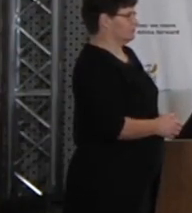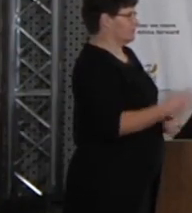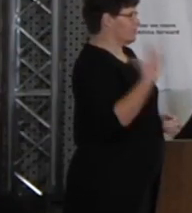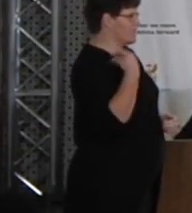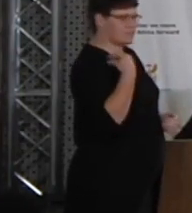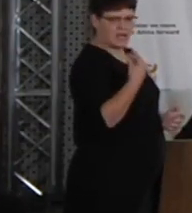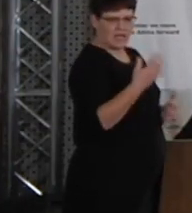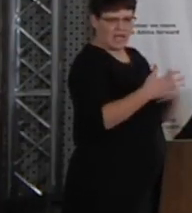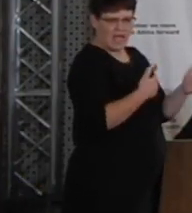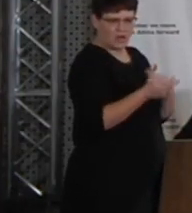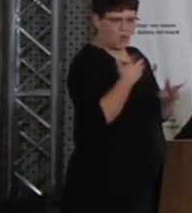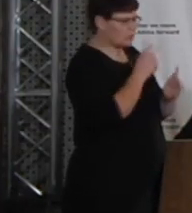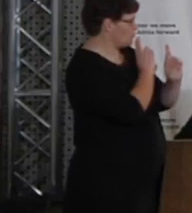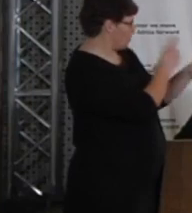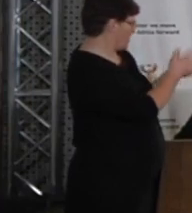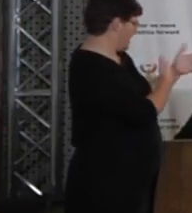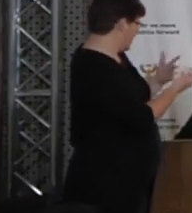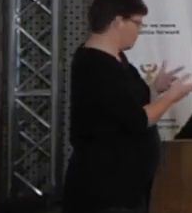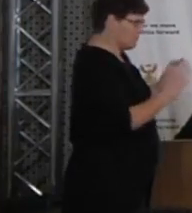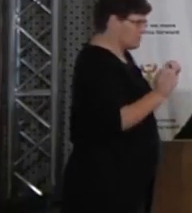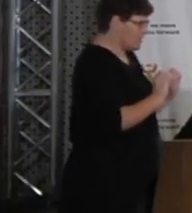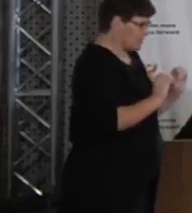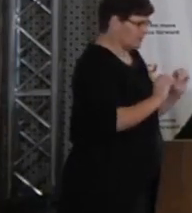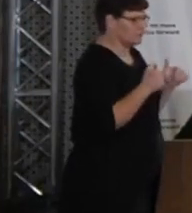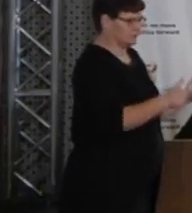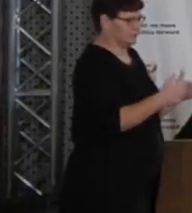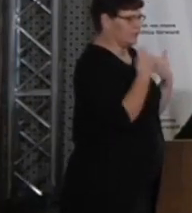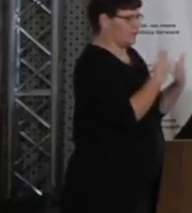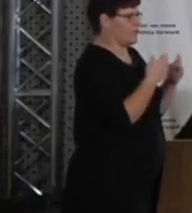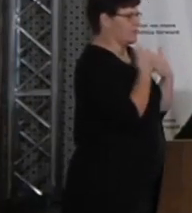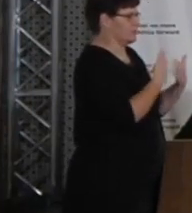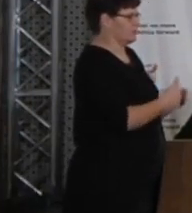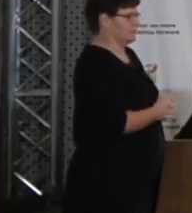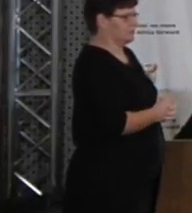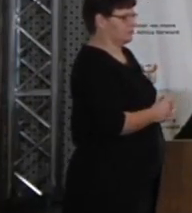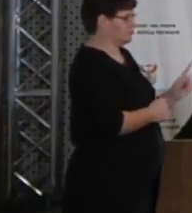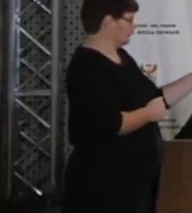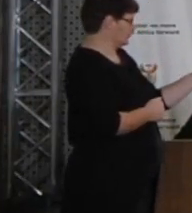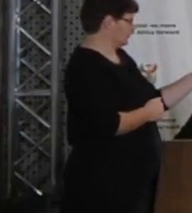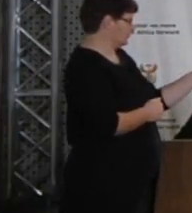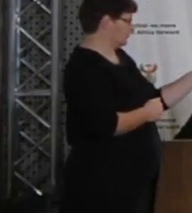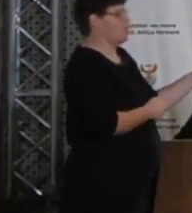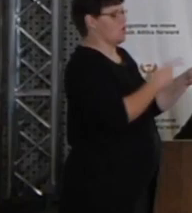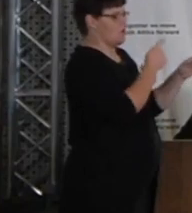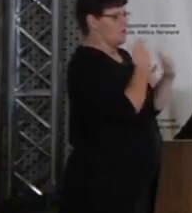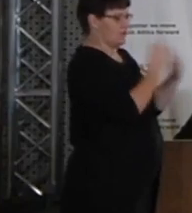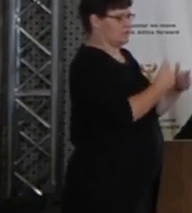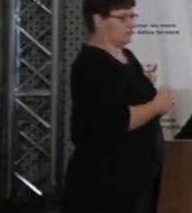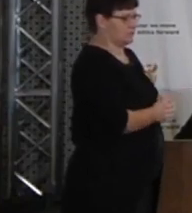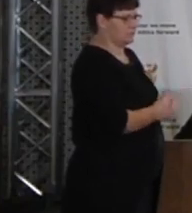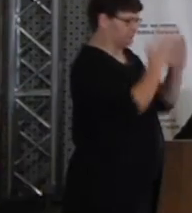Ministers, anyone who wants to respond to anything, nothing? Okay, thank you very much. It's you. Oh, Bob, bad.